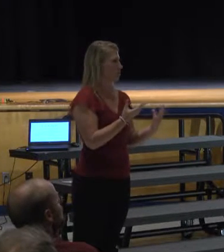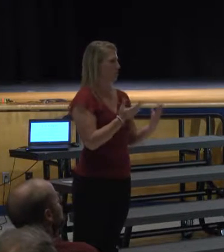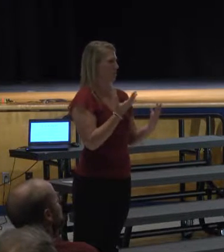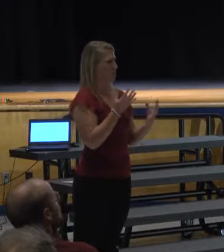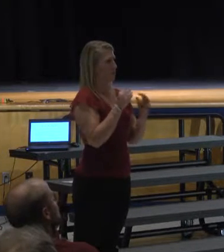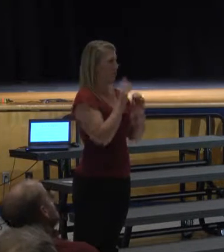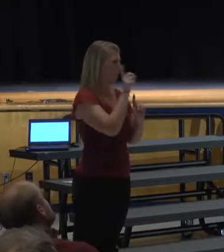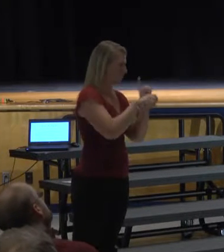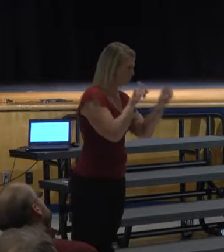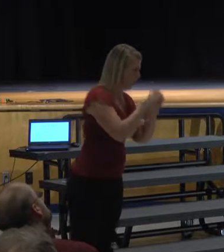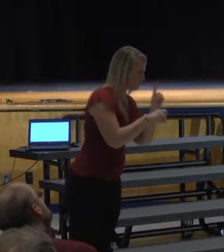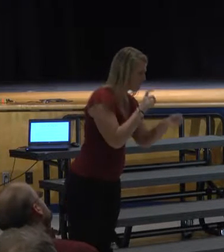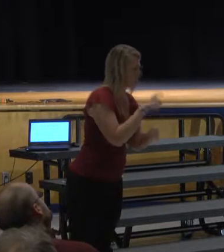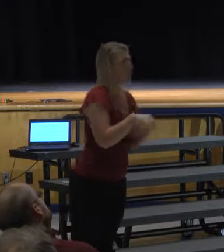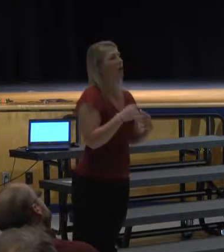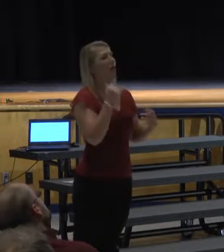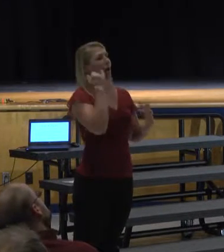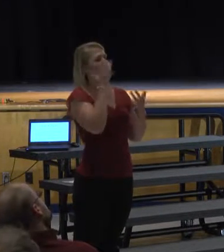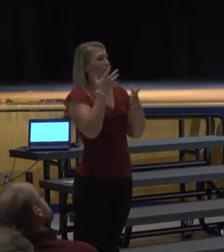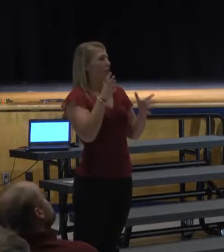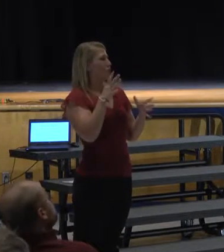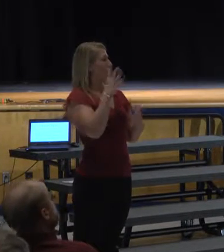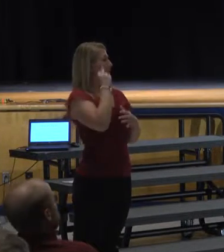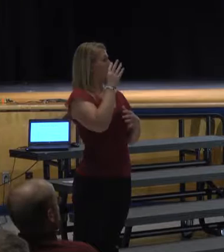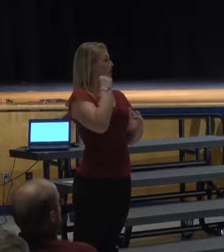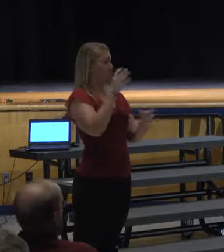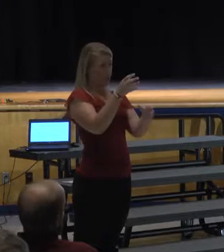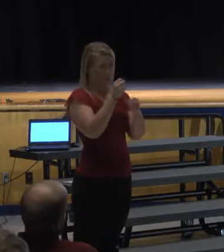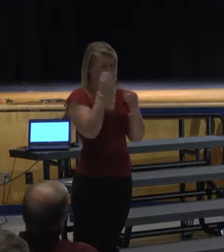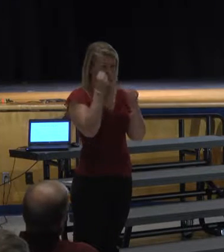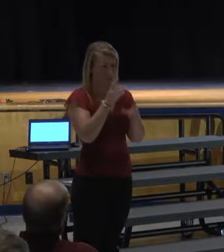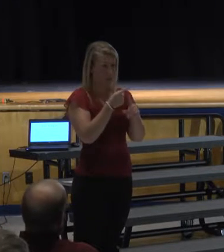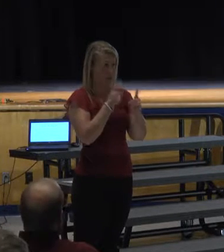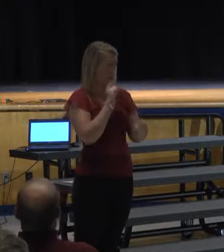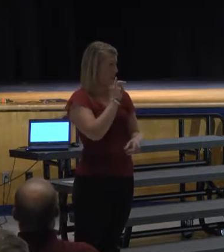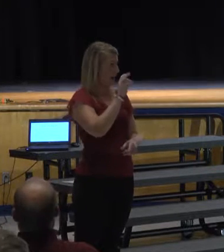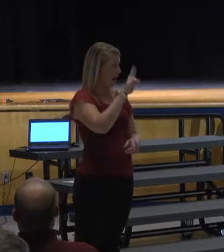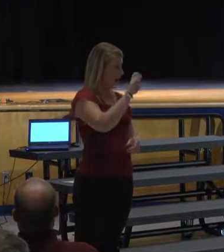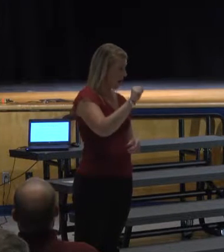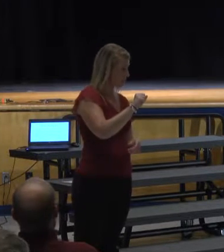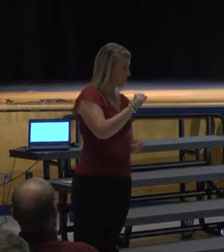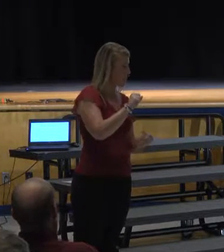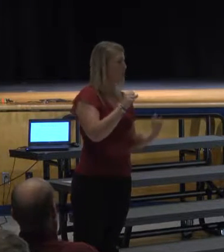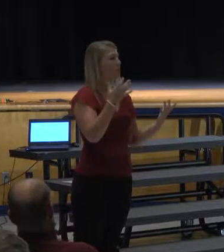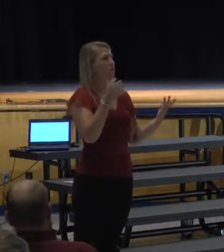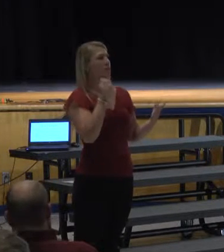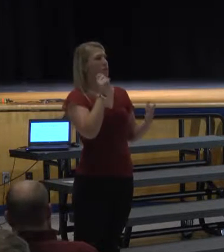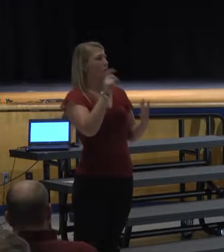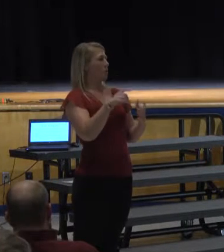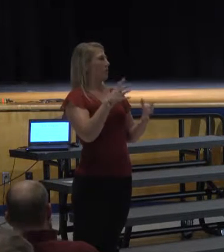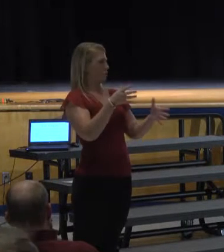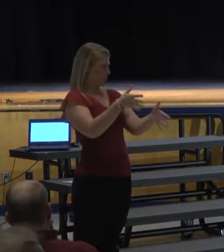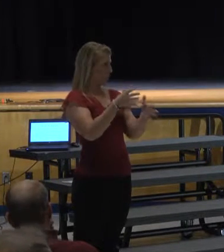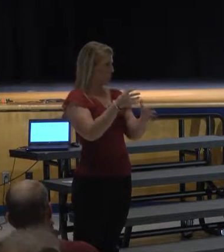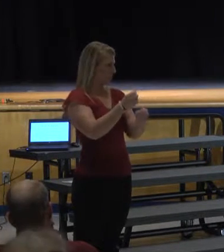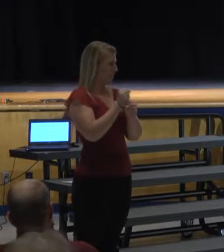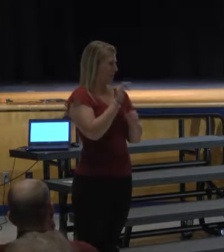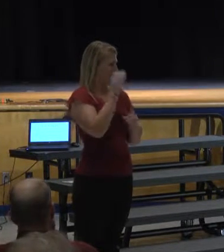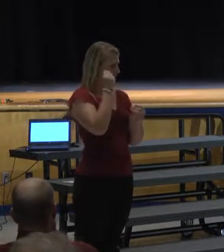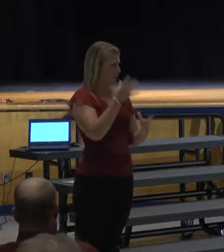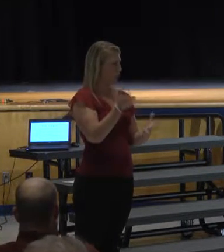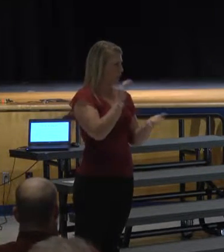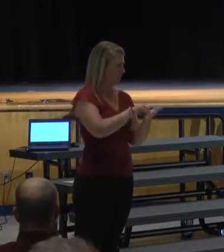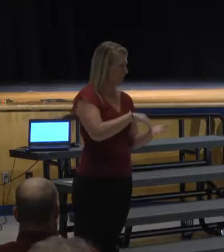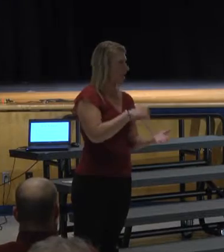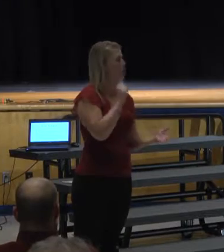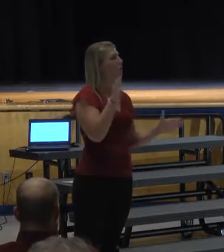data retrieval from the IRS to your FAFSA, we don't have to ask for any tax return information. So it's encouraged to make